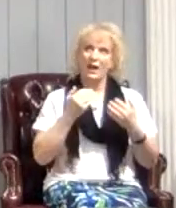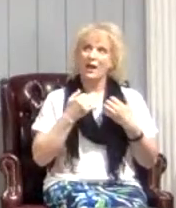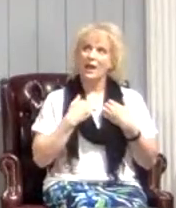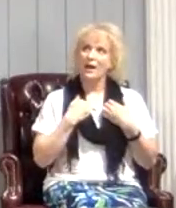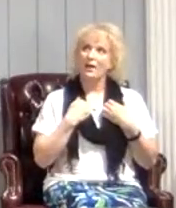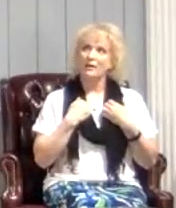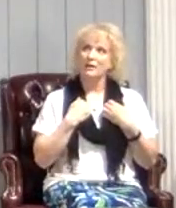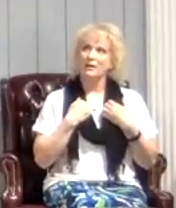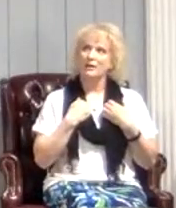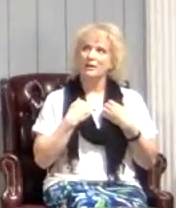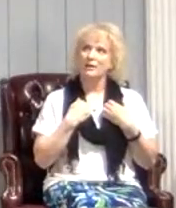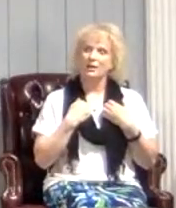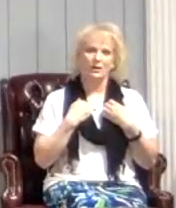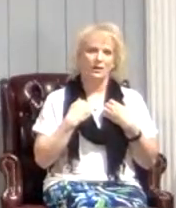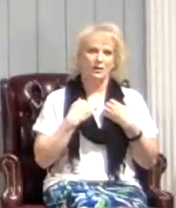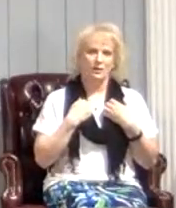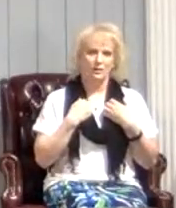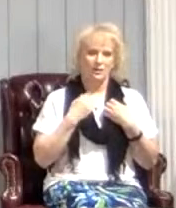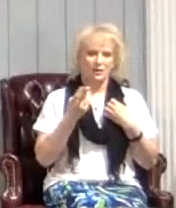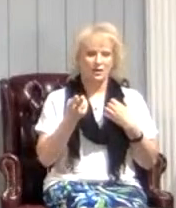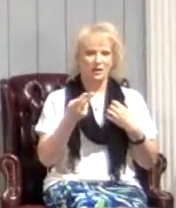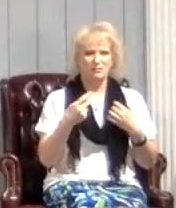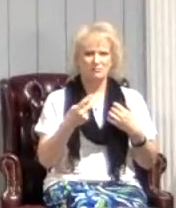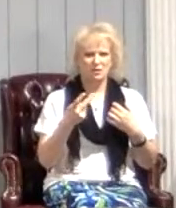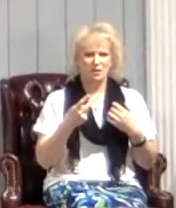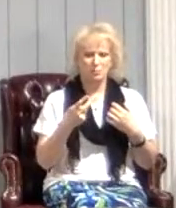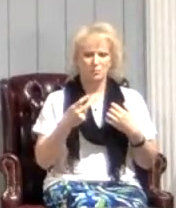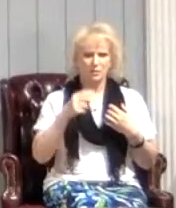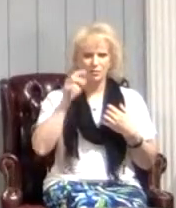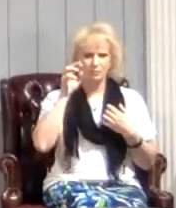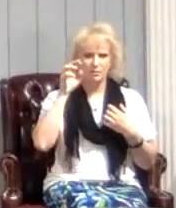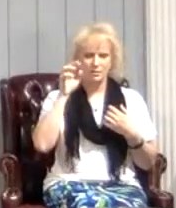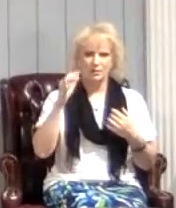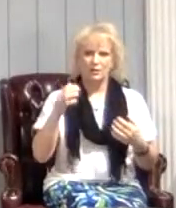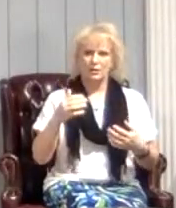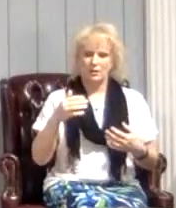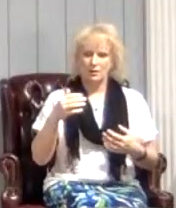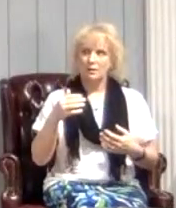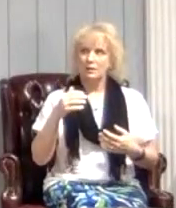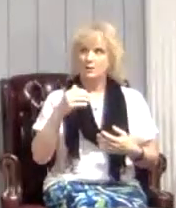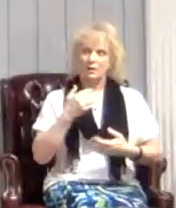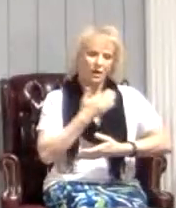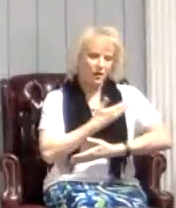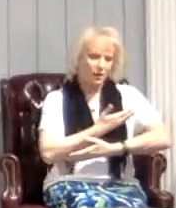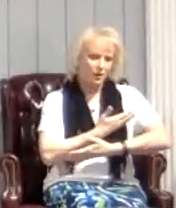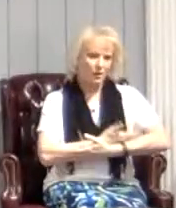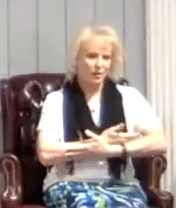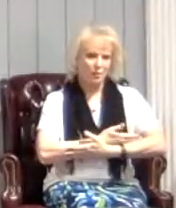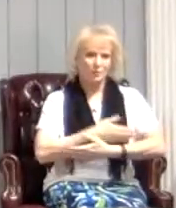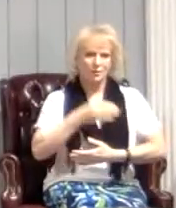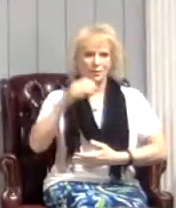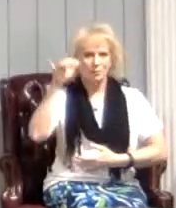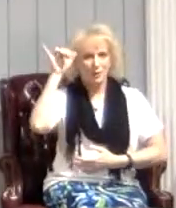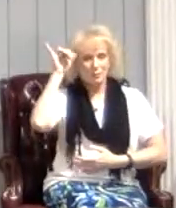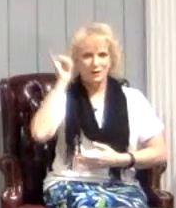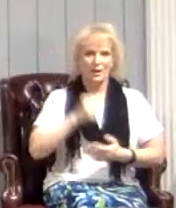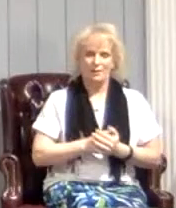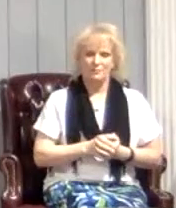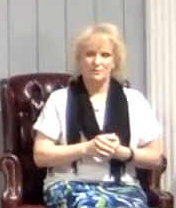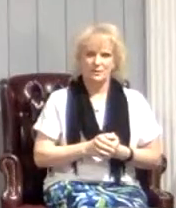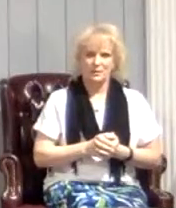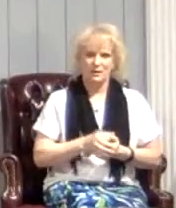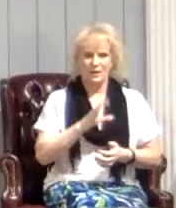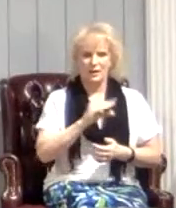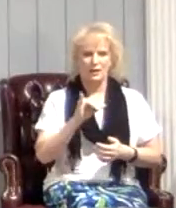And when I bought these calves, I had asked a fellow about calves. You know, I wanted to see about getting some calves. I asked a fellow about calves, and he said, just be sure